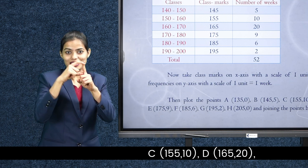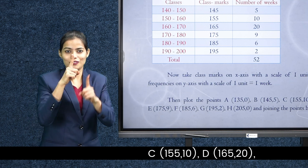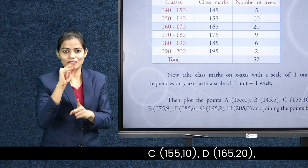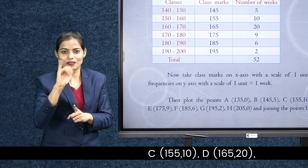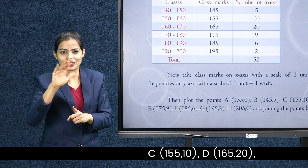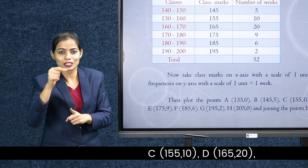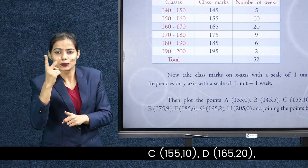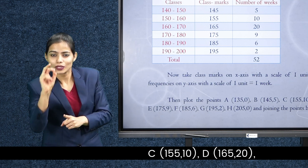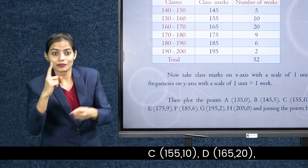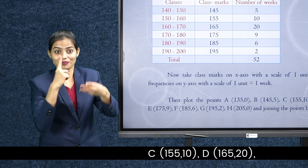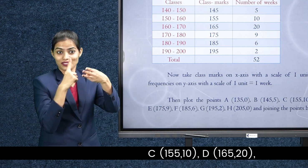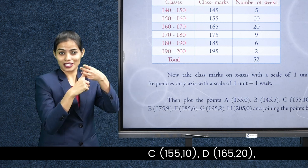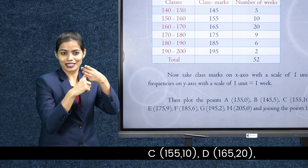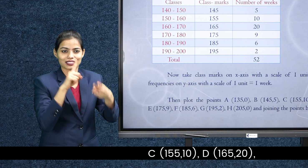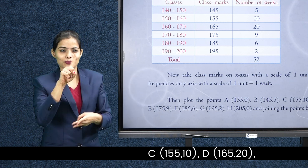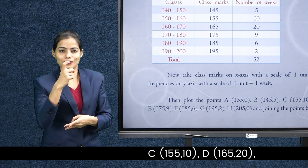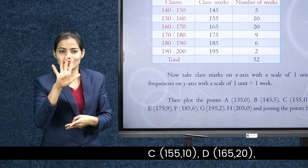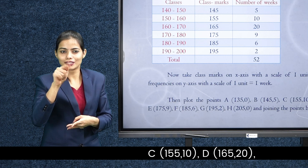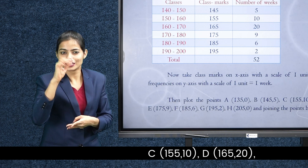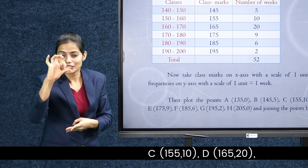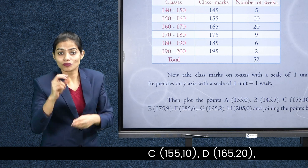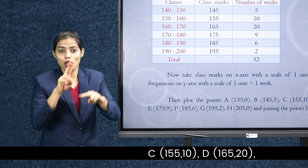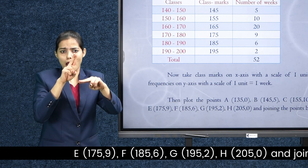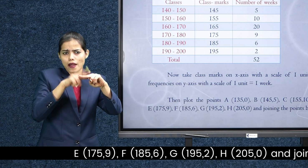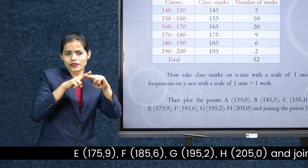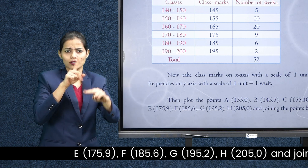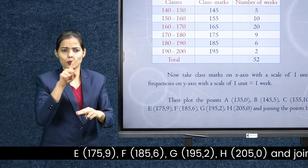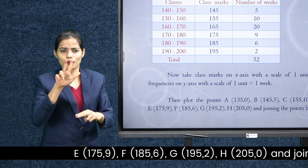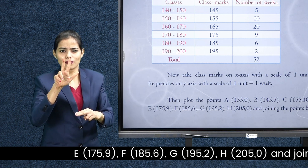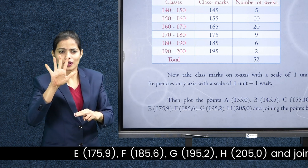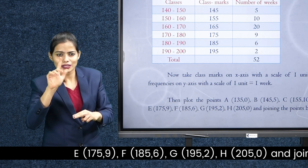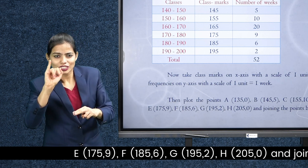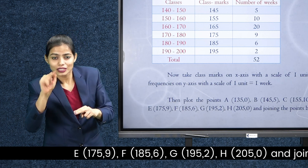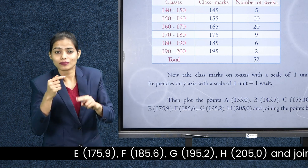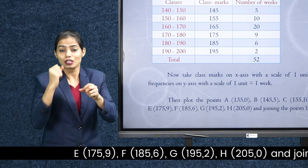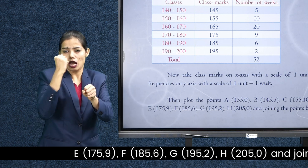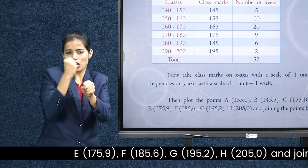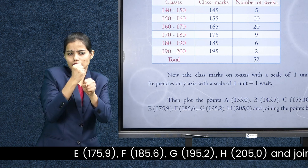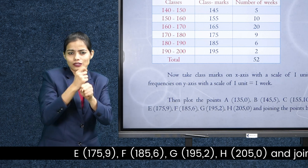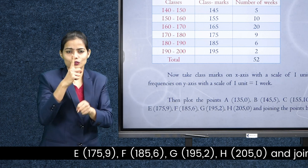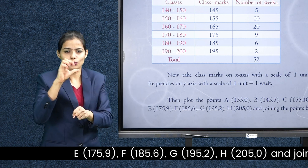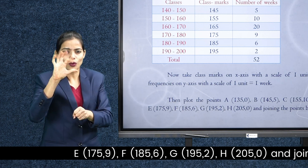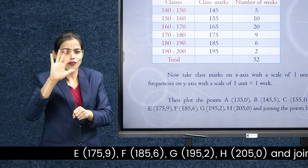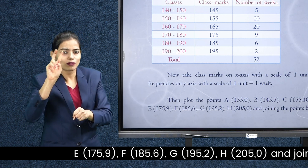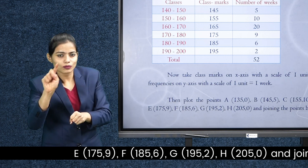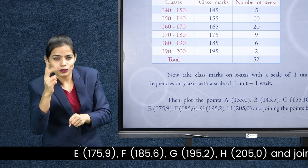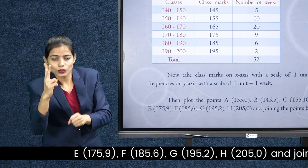155, 10, D 165, 20, E 175, 9, F 185,